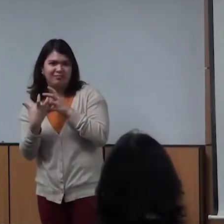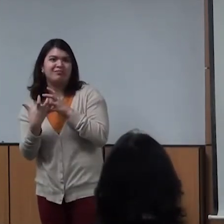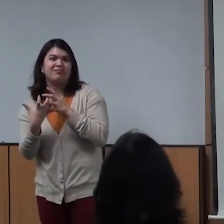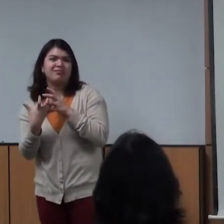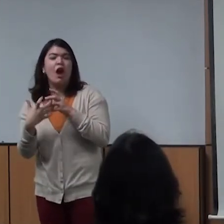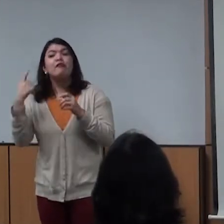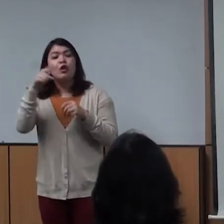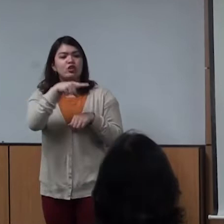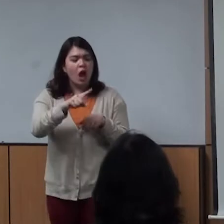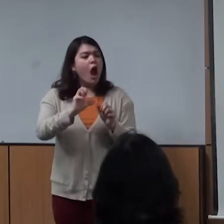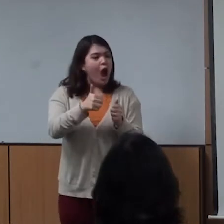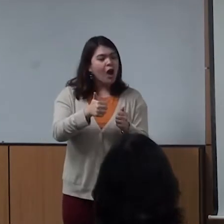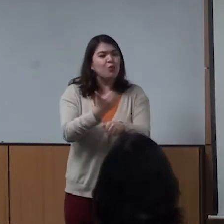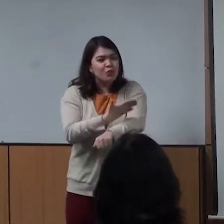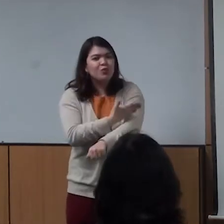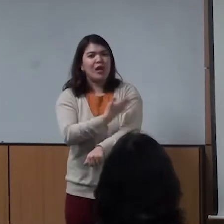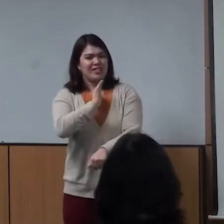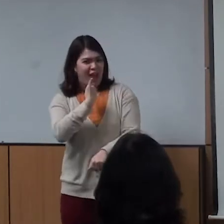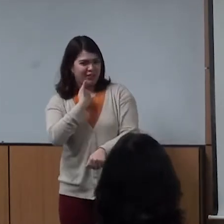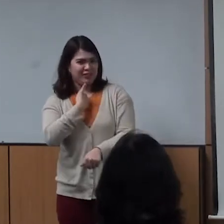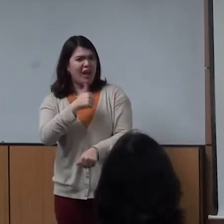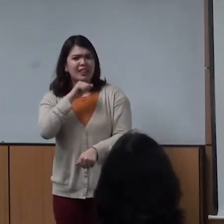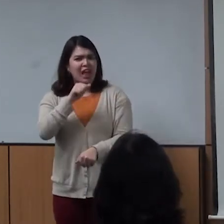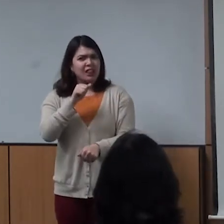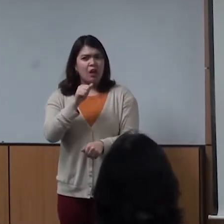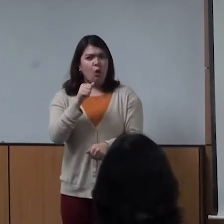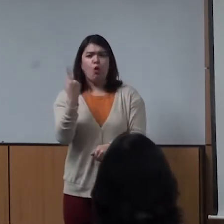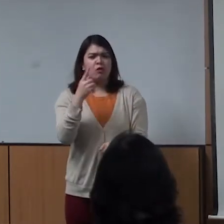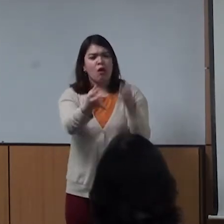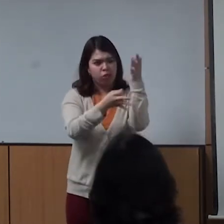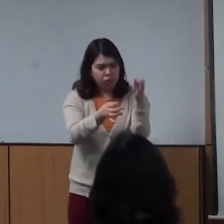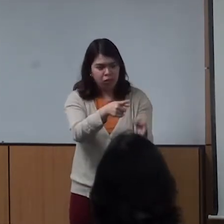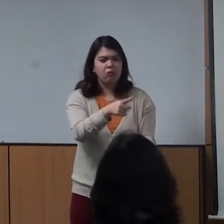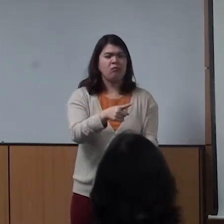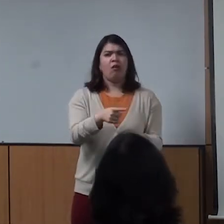us an insight of how well our students really learned.